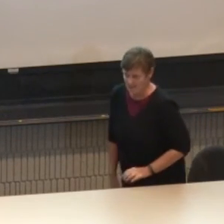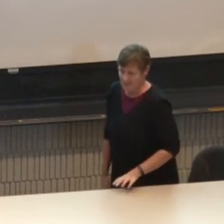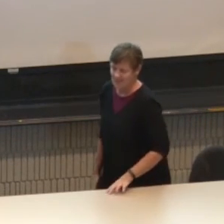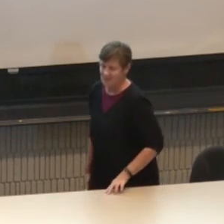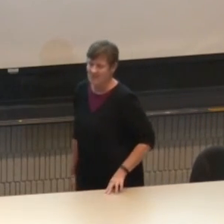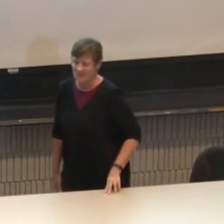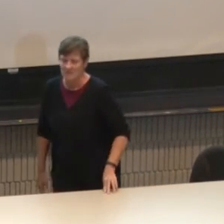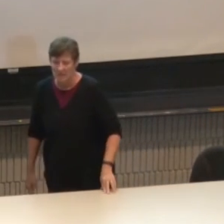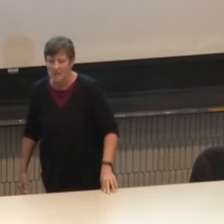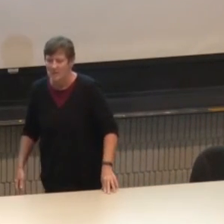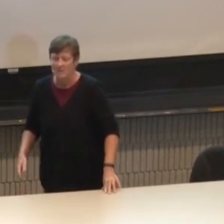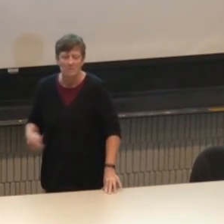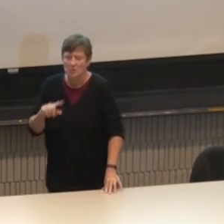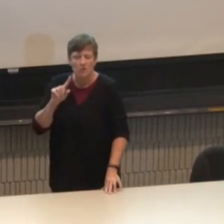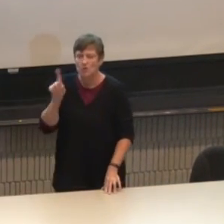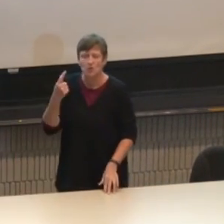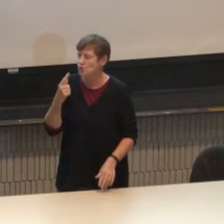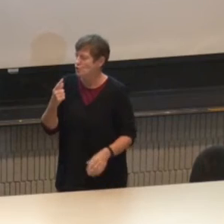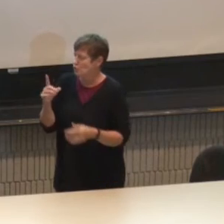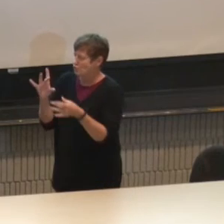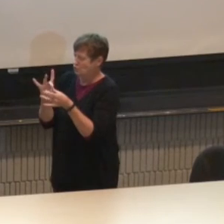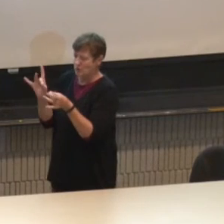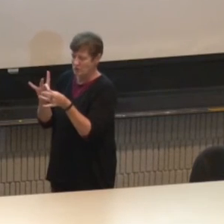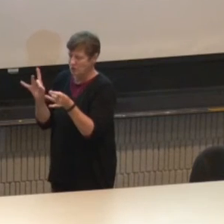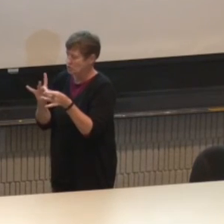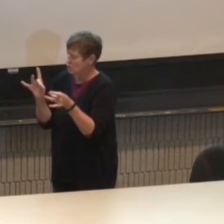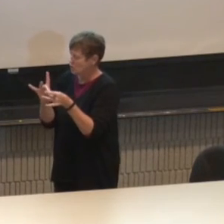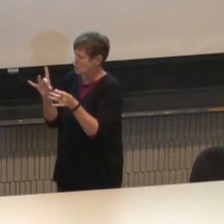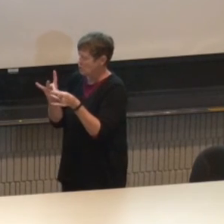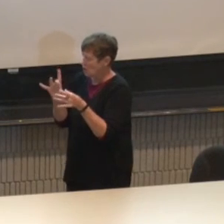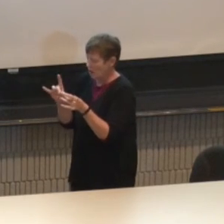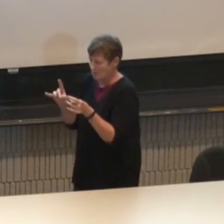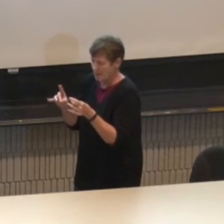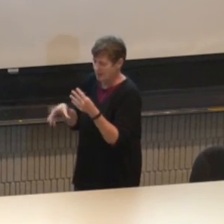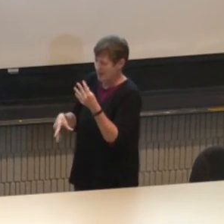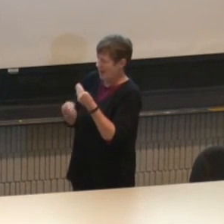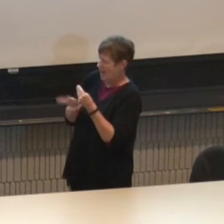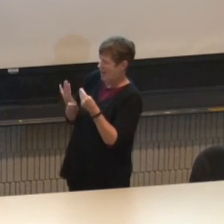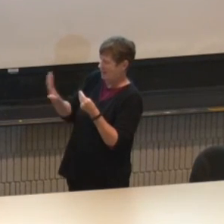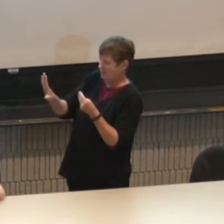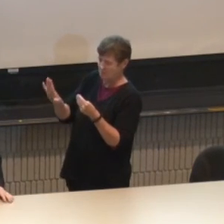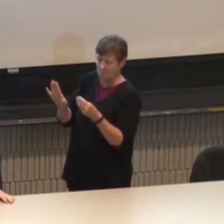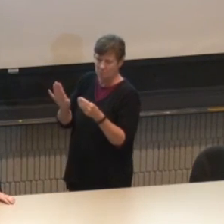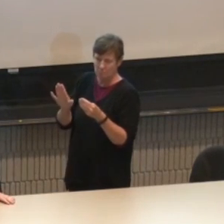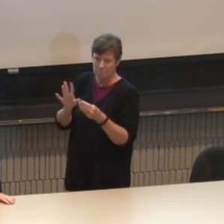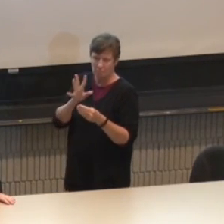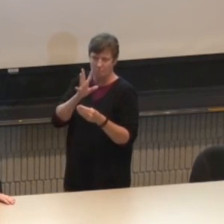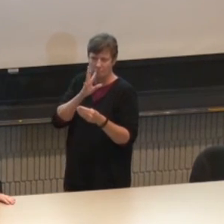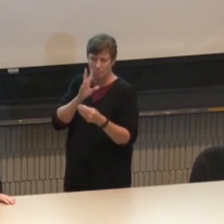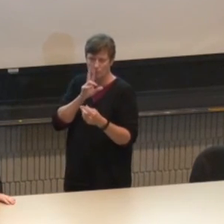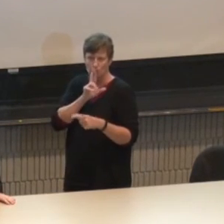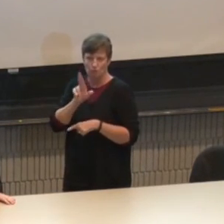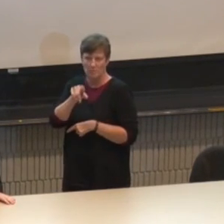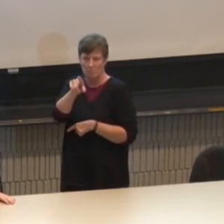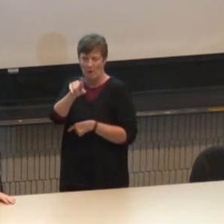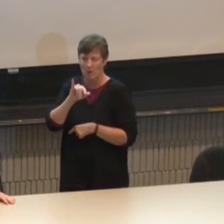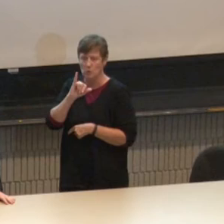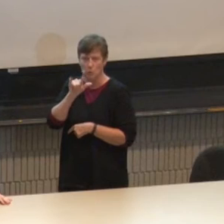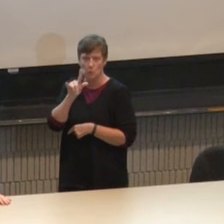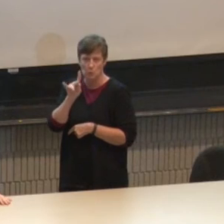I just want to comment and add what Tim was saying in response to Julie for the students in the